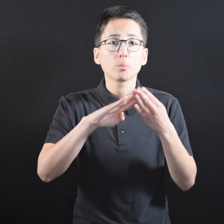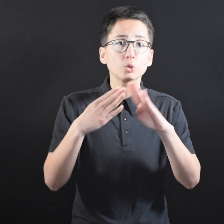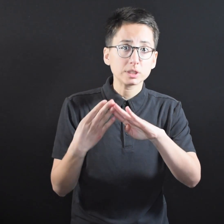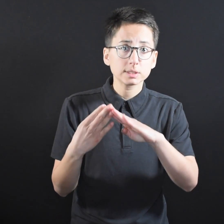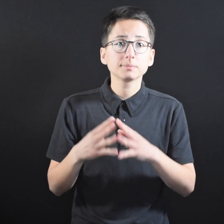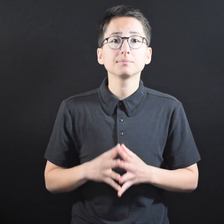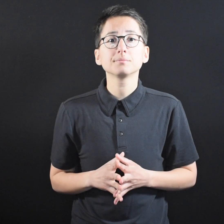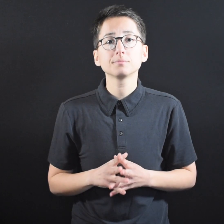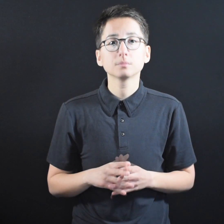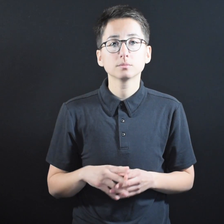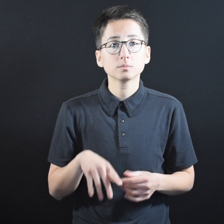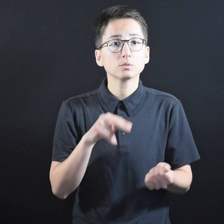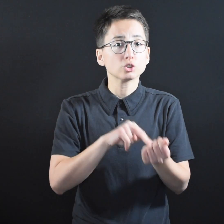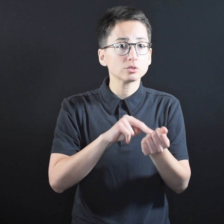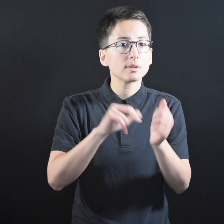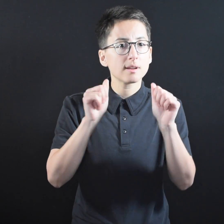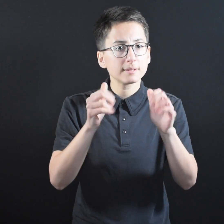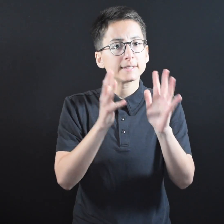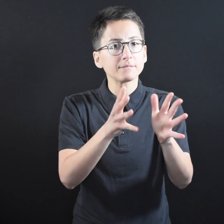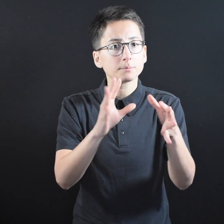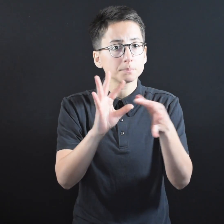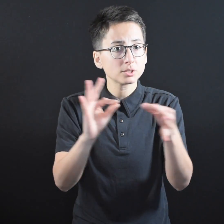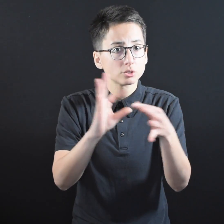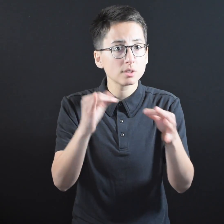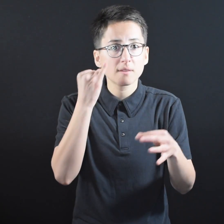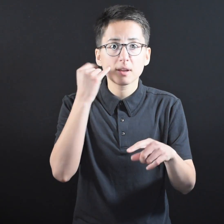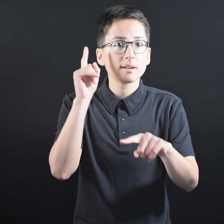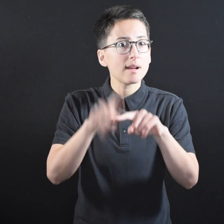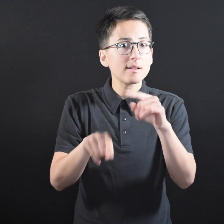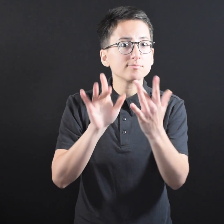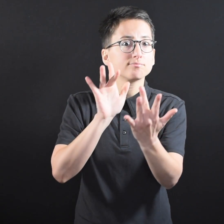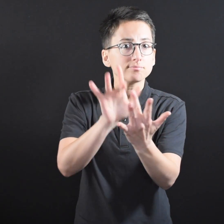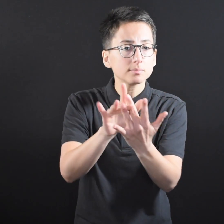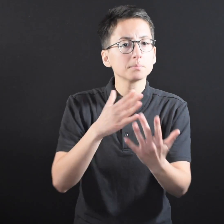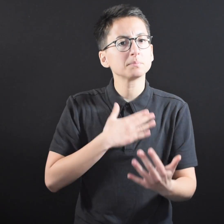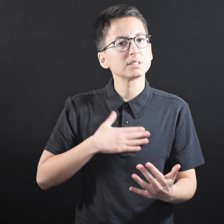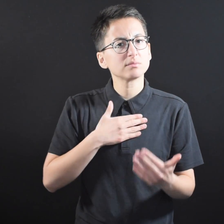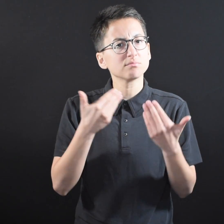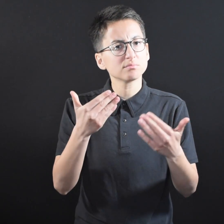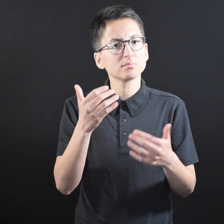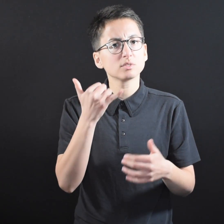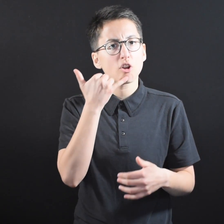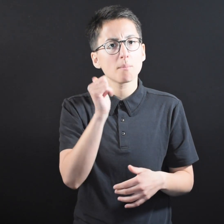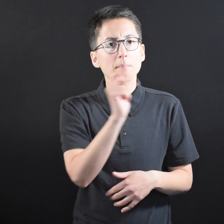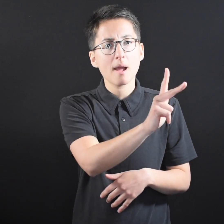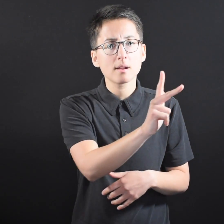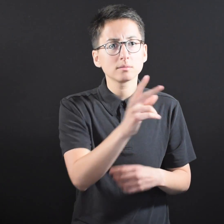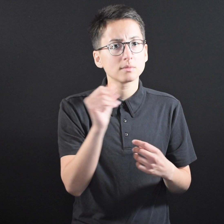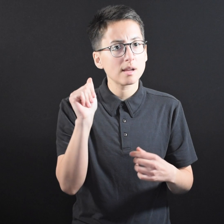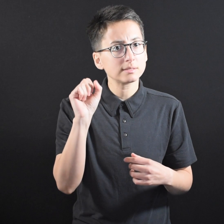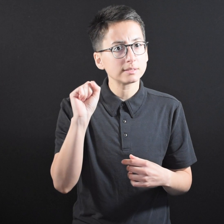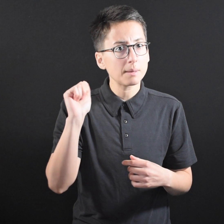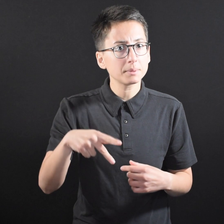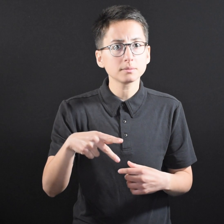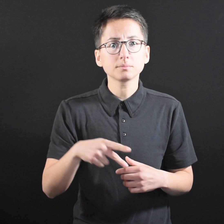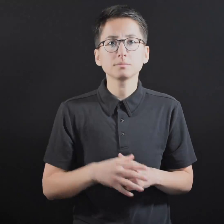and community. Trained workers leave messages if they cannot reach you. Please return their calls as soon as you